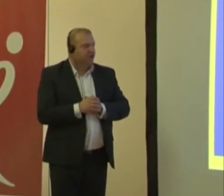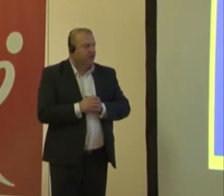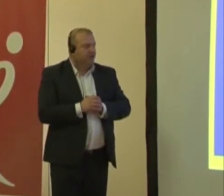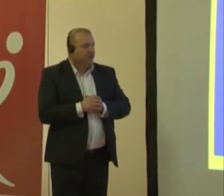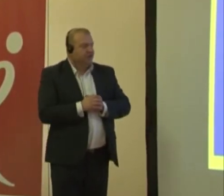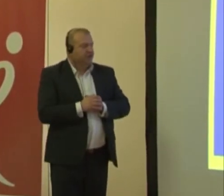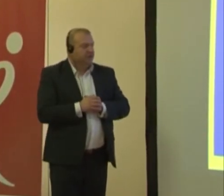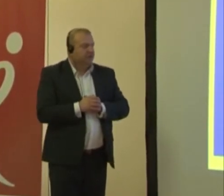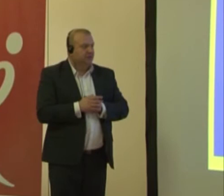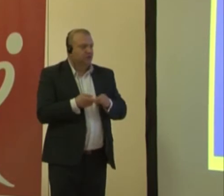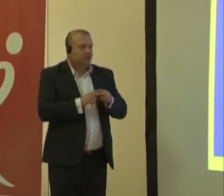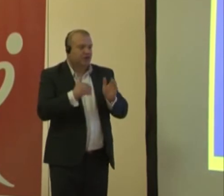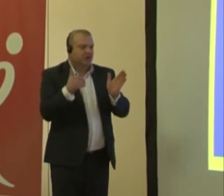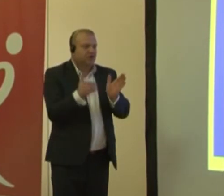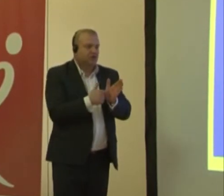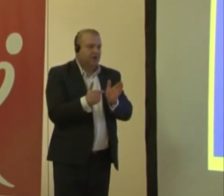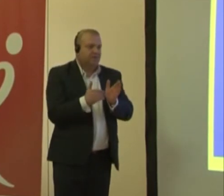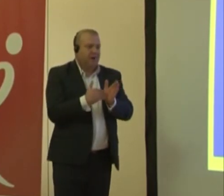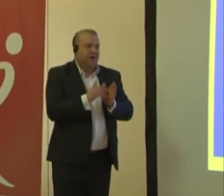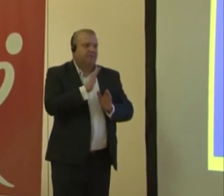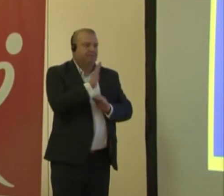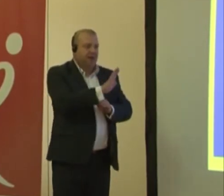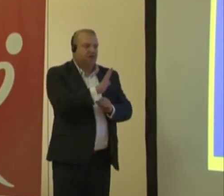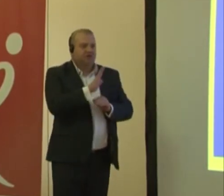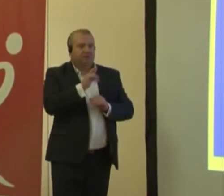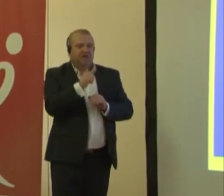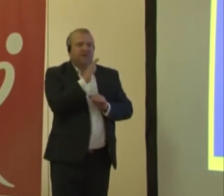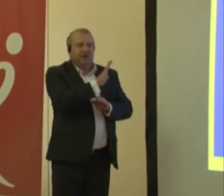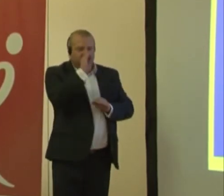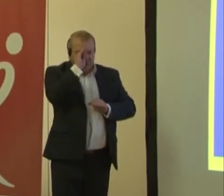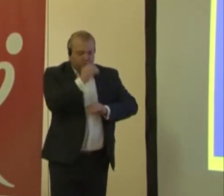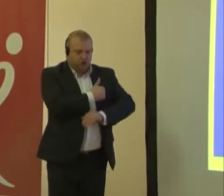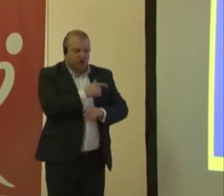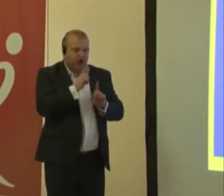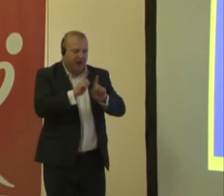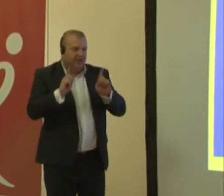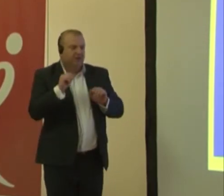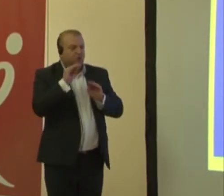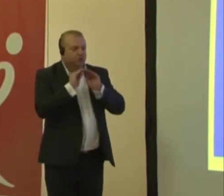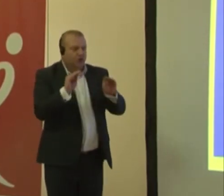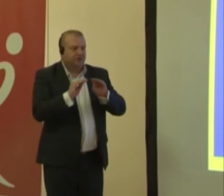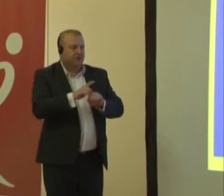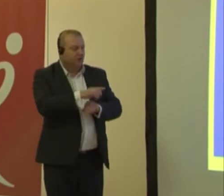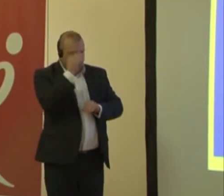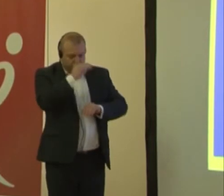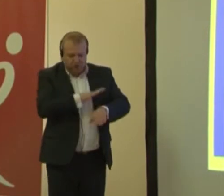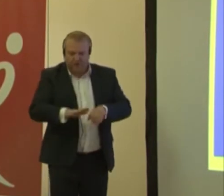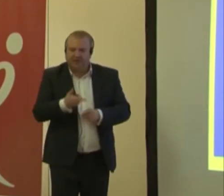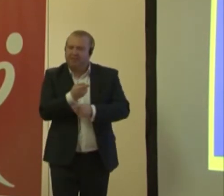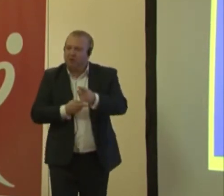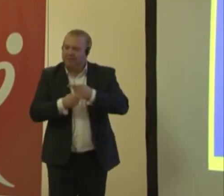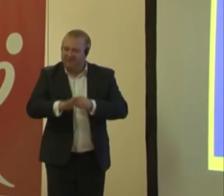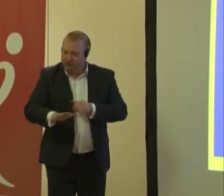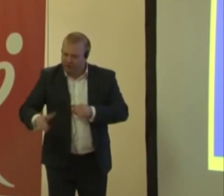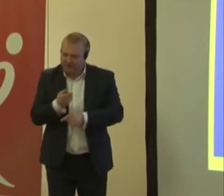with learners with disabilities in mainstream schools. So it's a profile for the mainstream teacher. And this